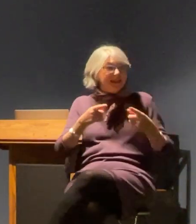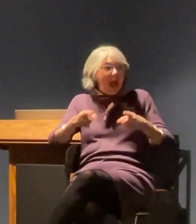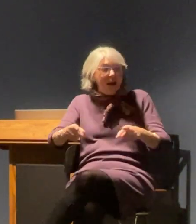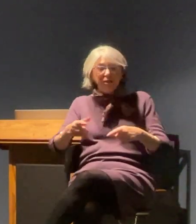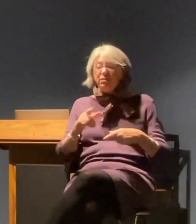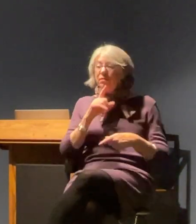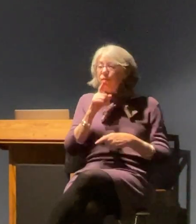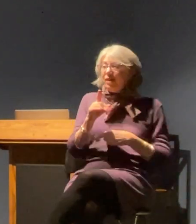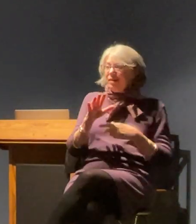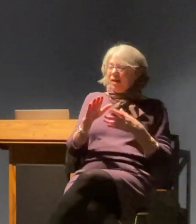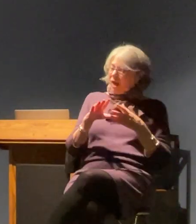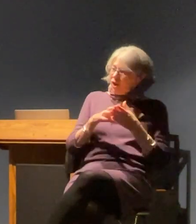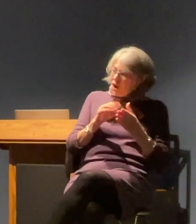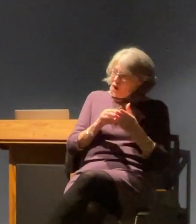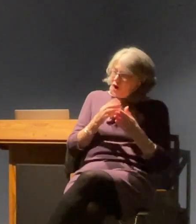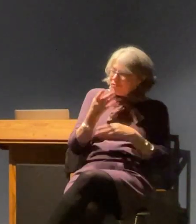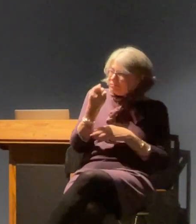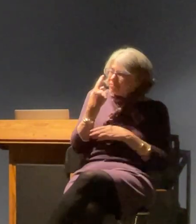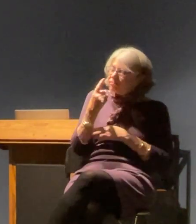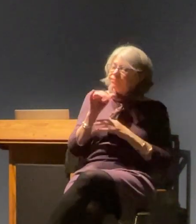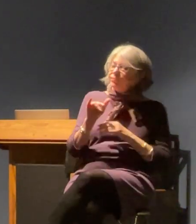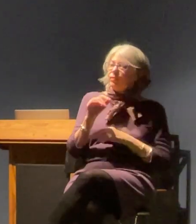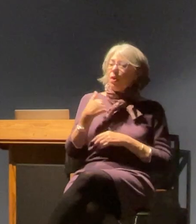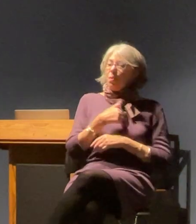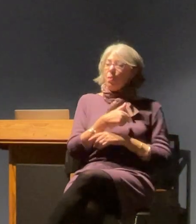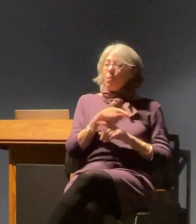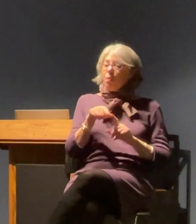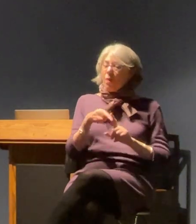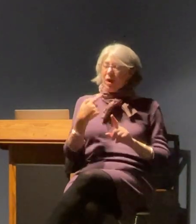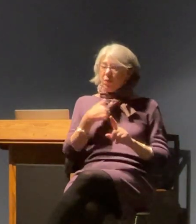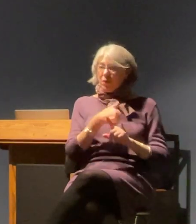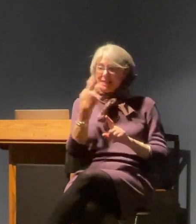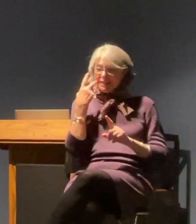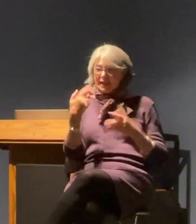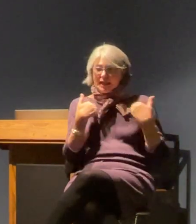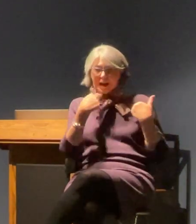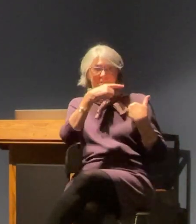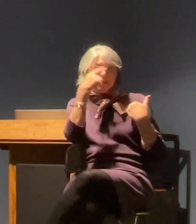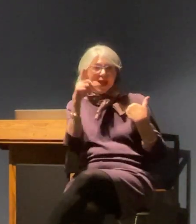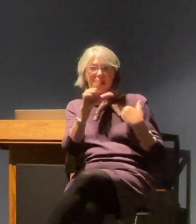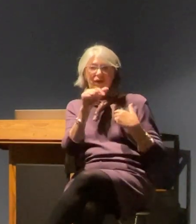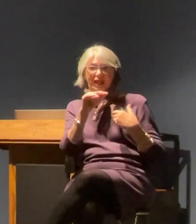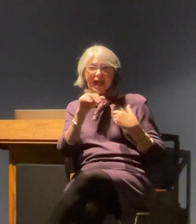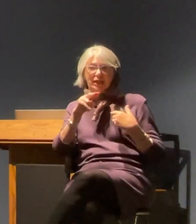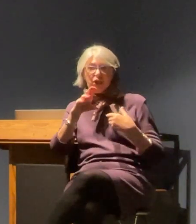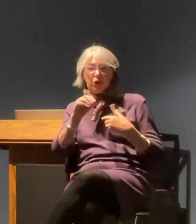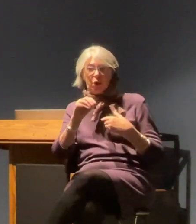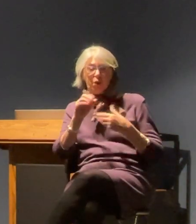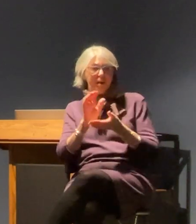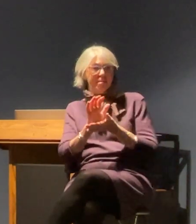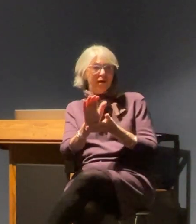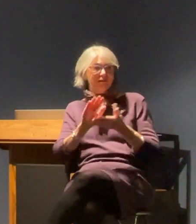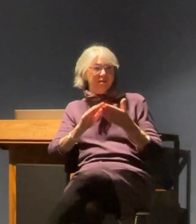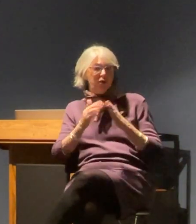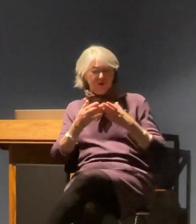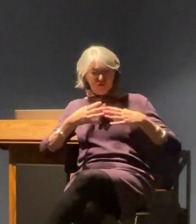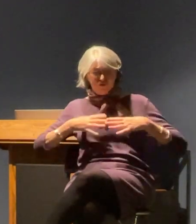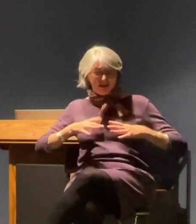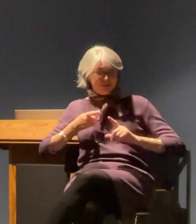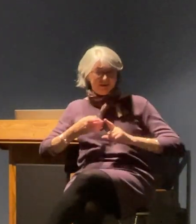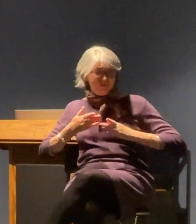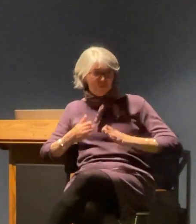I come to understand that when we see a young Black or Latino, right, in the marginalized community dressed a certain